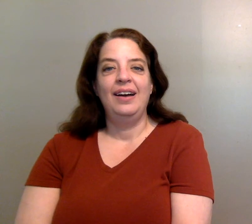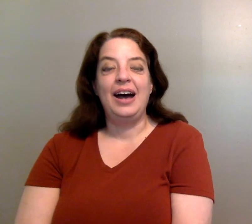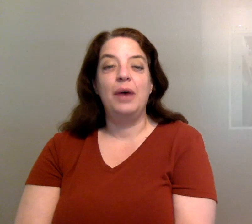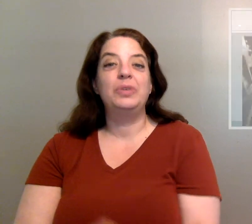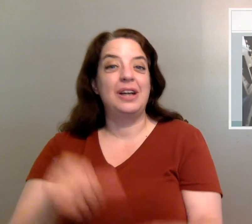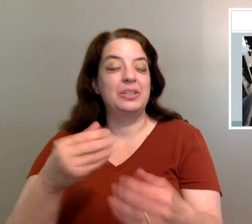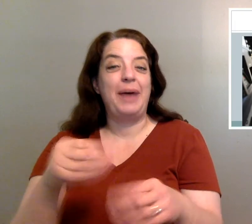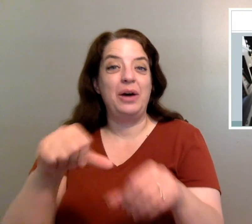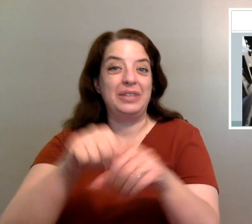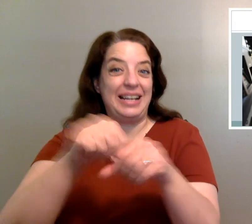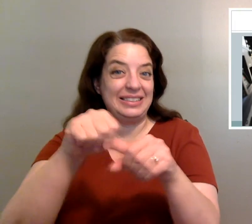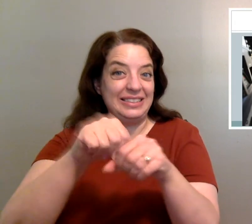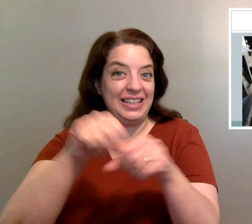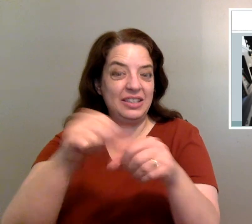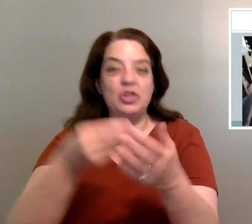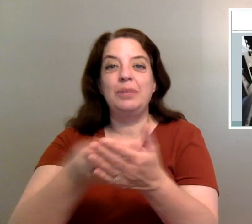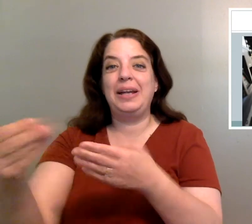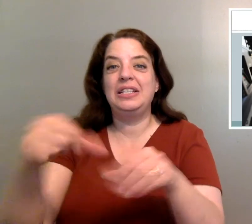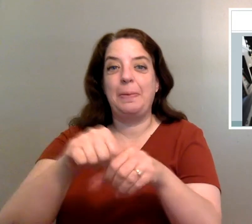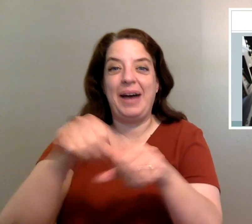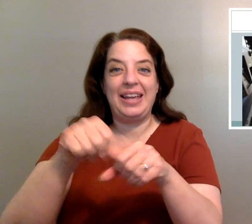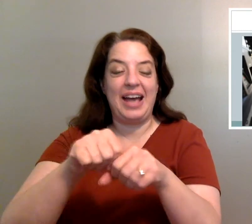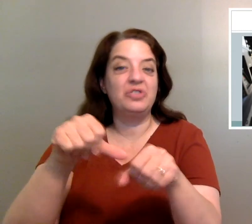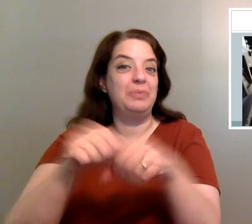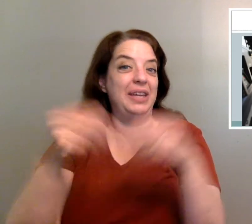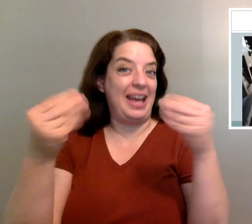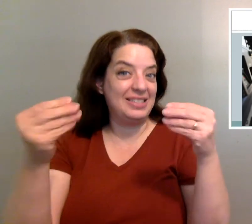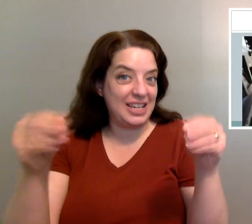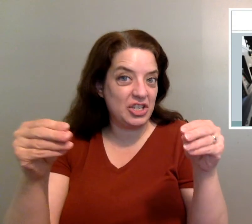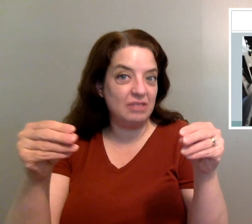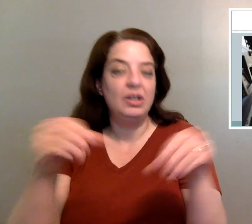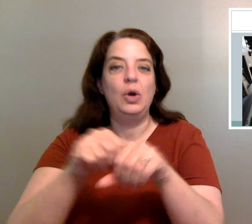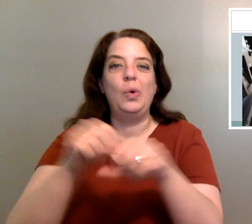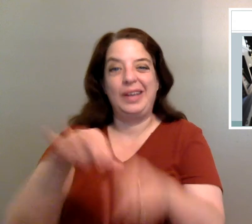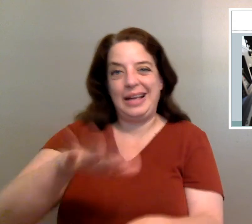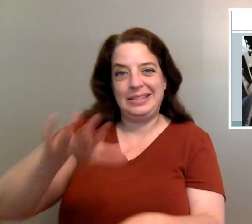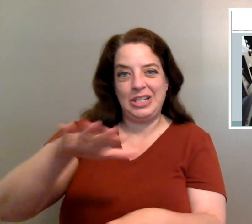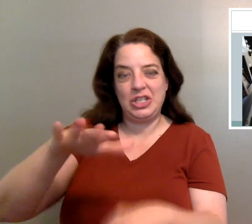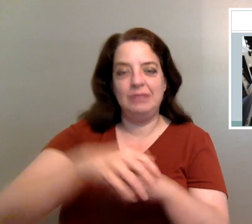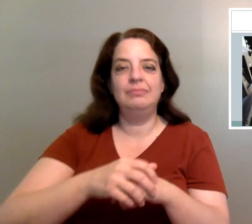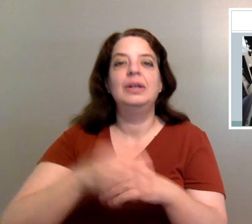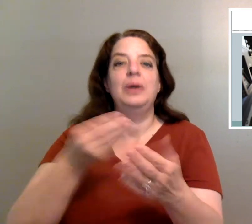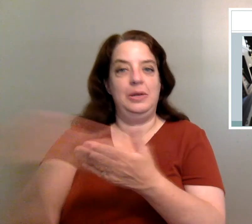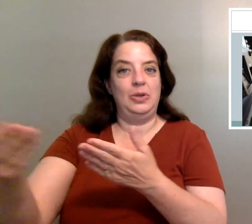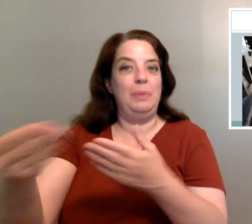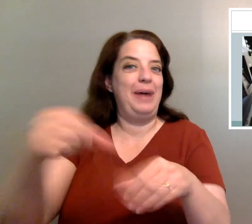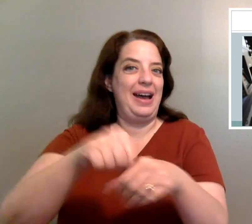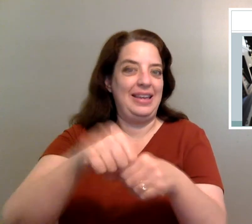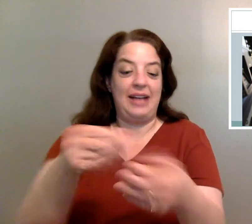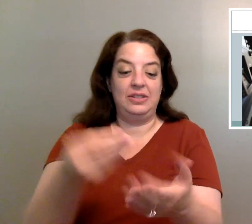We talked about gasoline. So you might need to buy gas from the gas station or gas station. So you buy gas. So